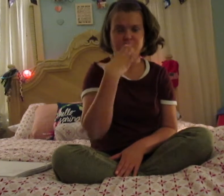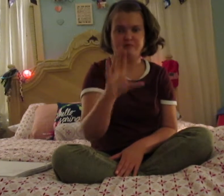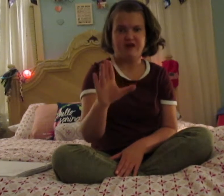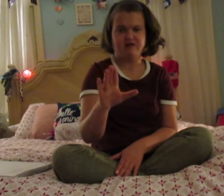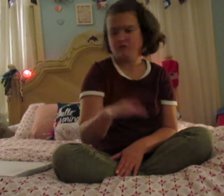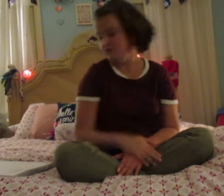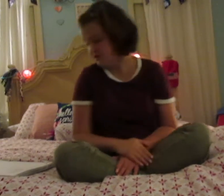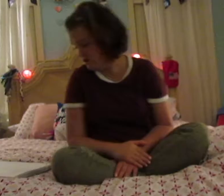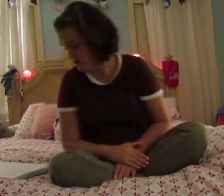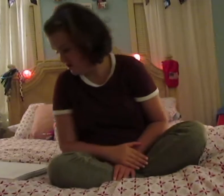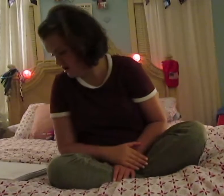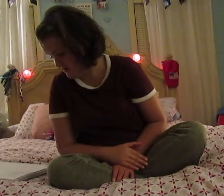Bad. Um.